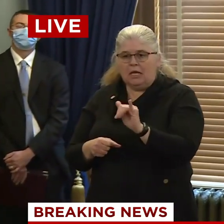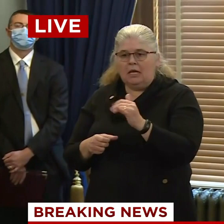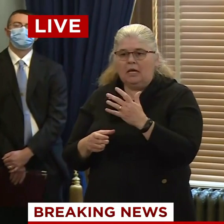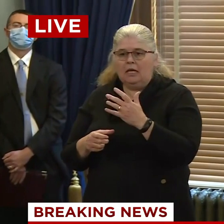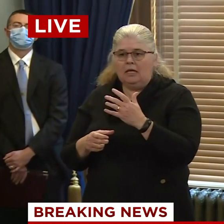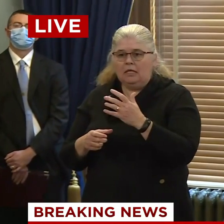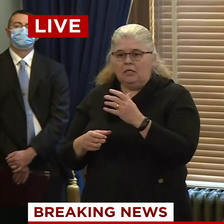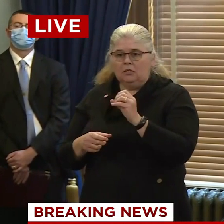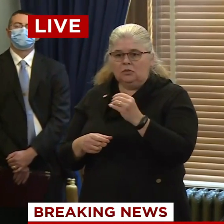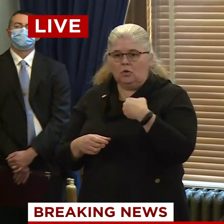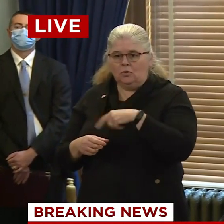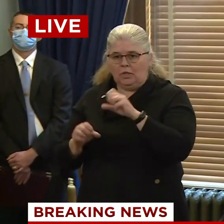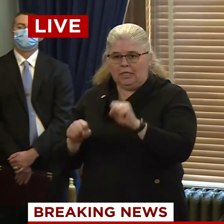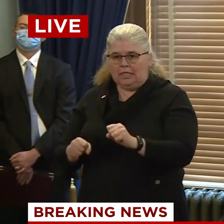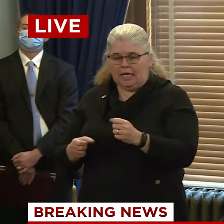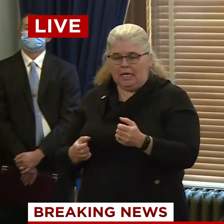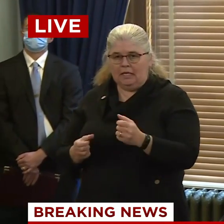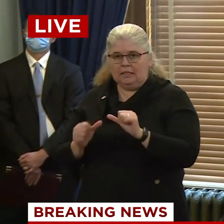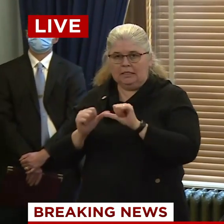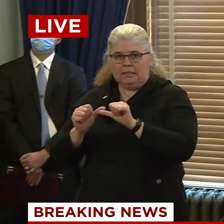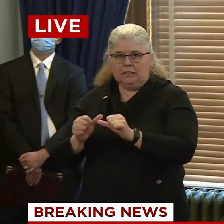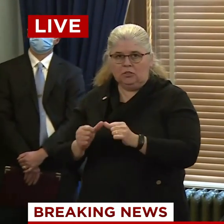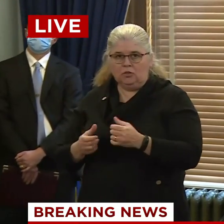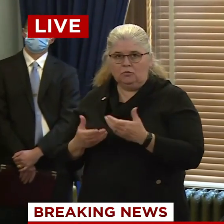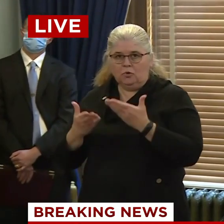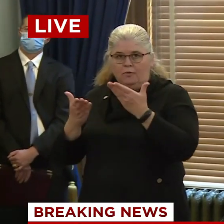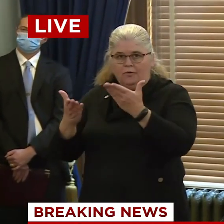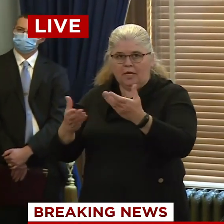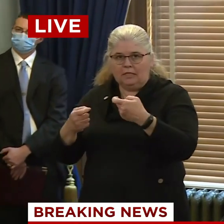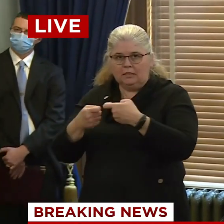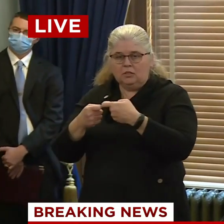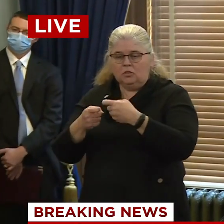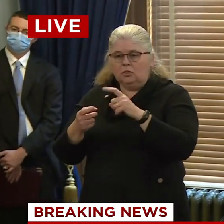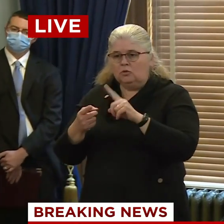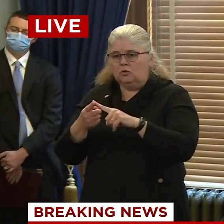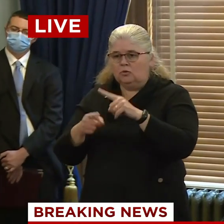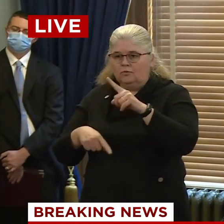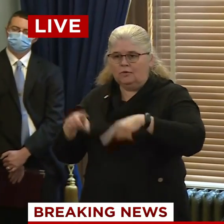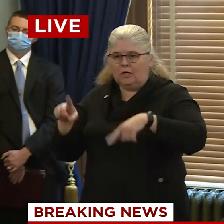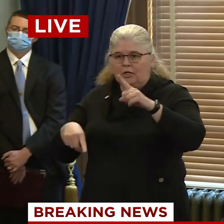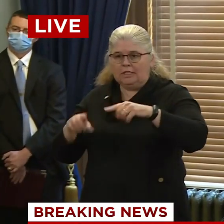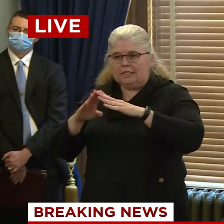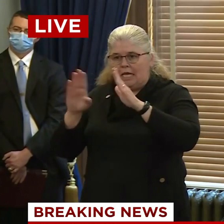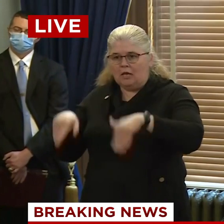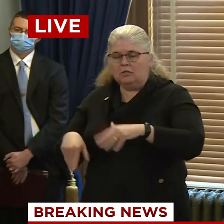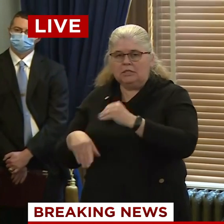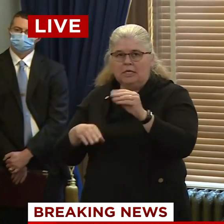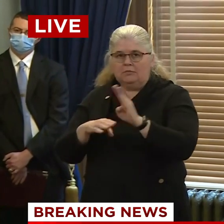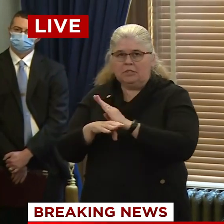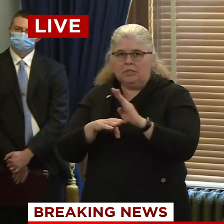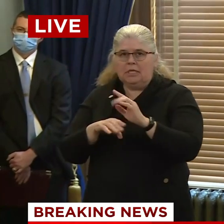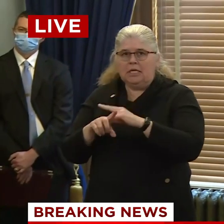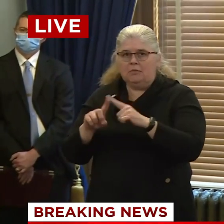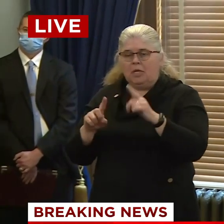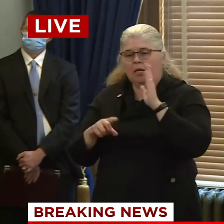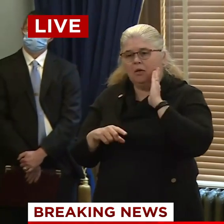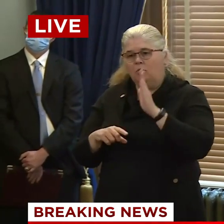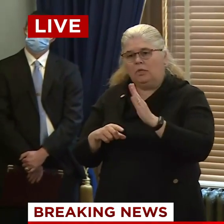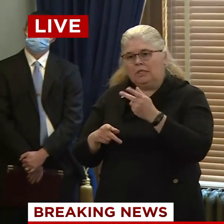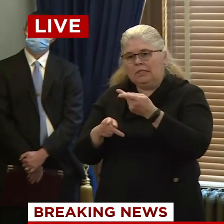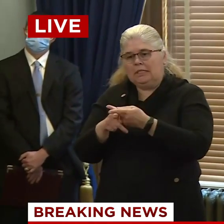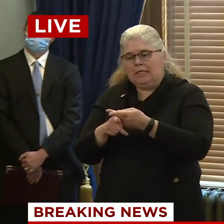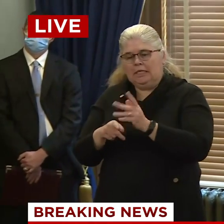providing utilities to our various households and businesses, but it also, in the long run, will